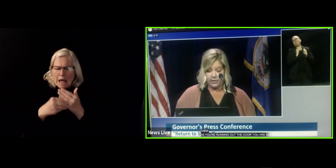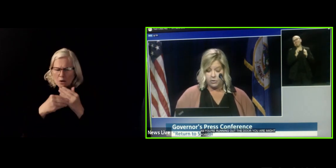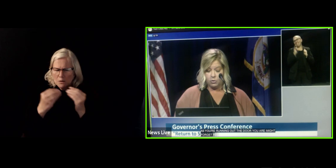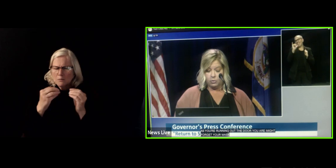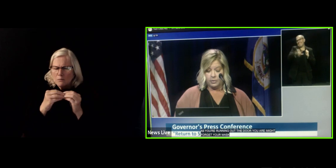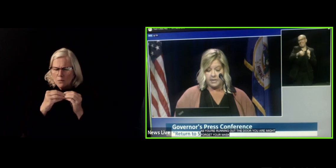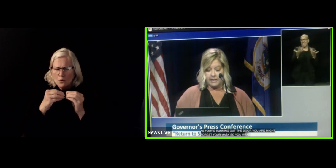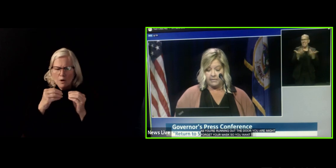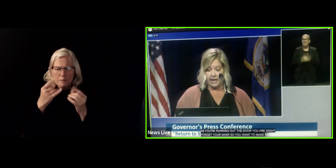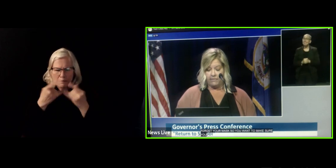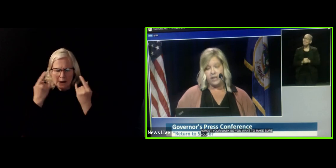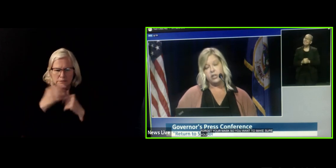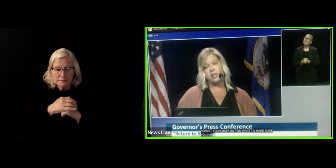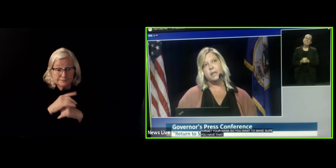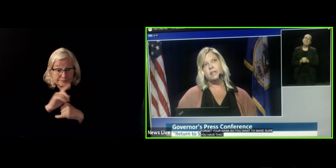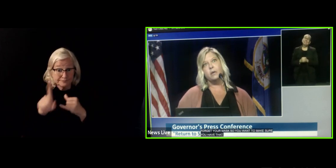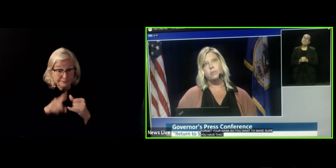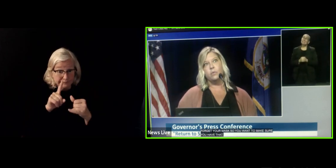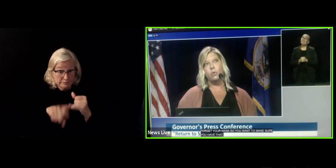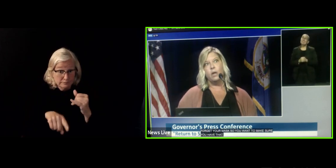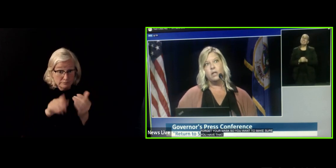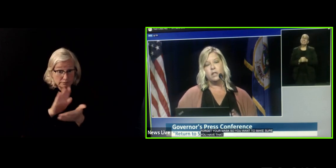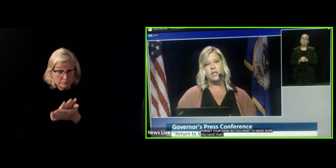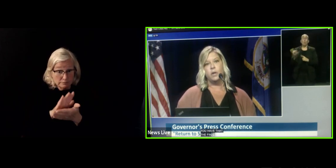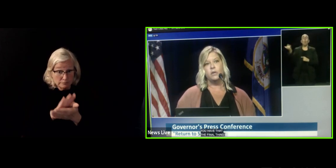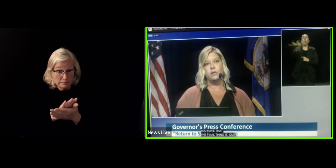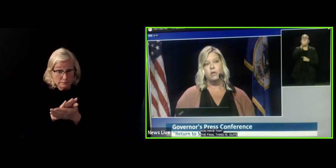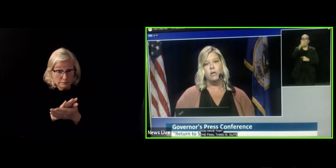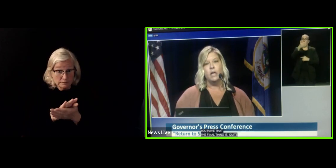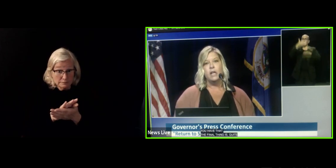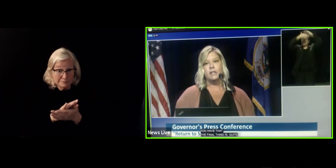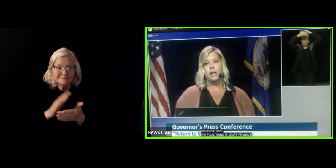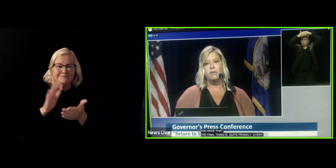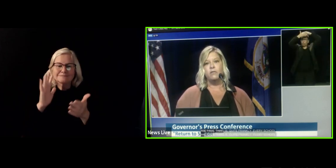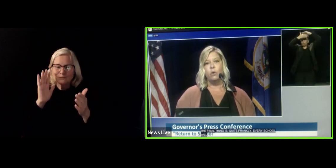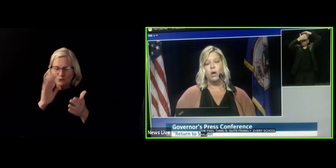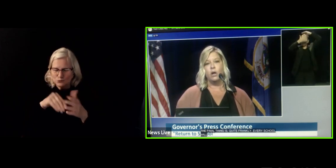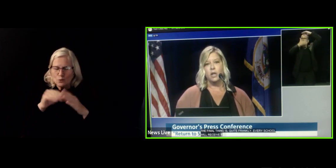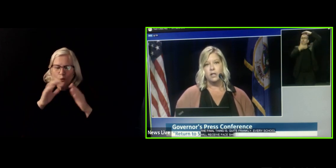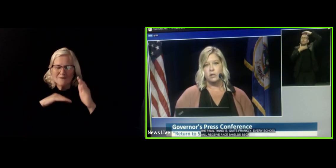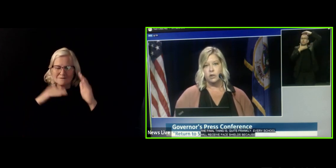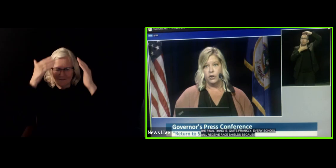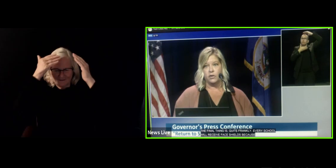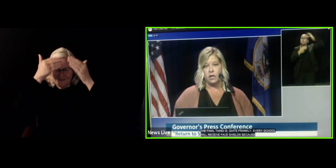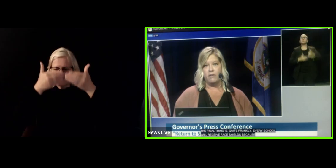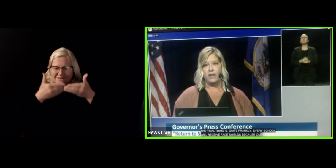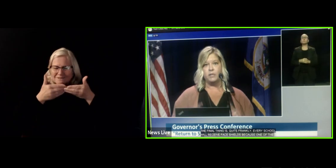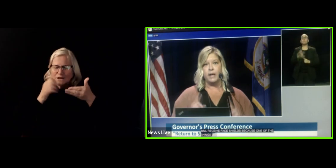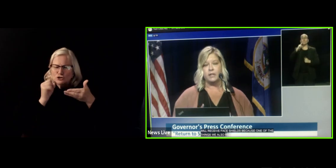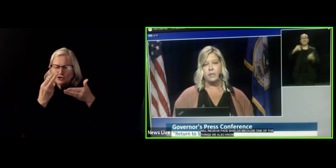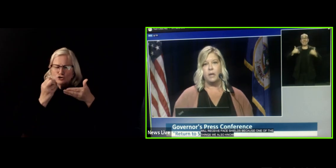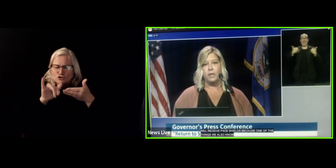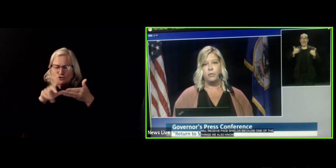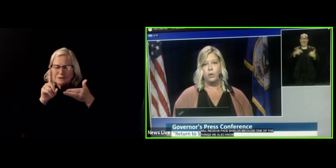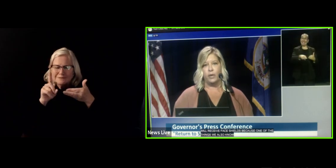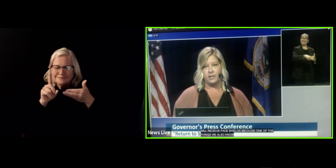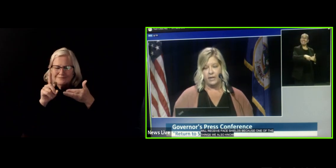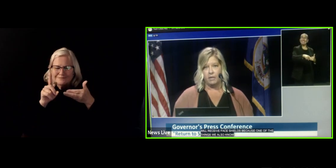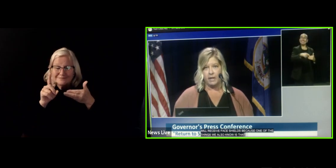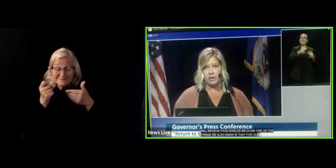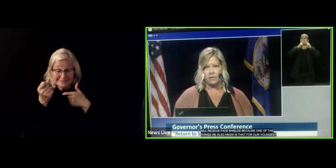every school will receive face shields, because one of the things we also know is that for our youngest learners, face masks may not be